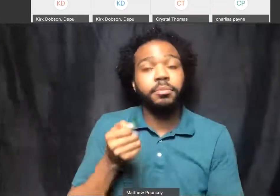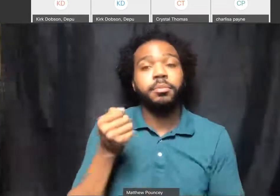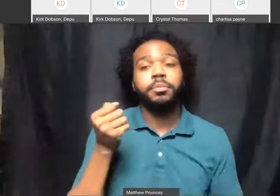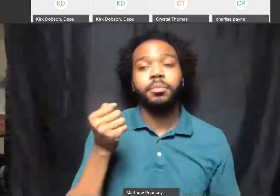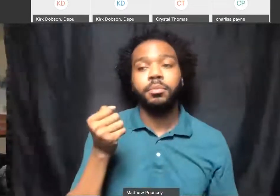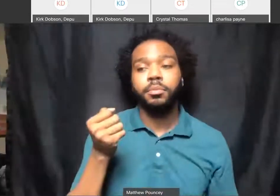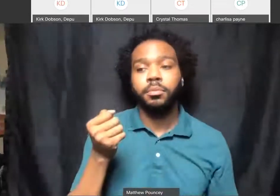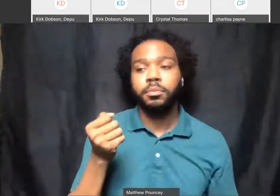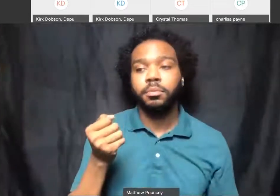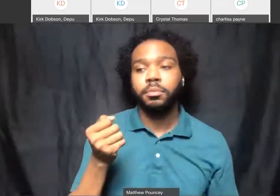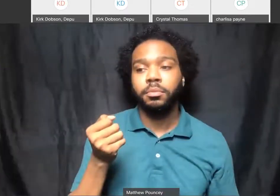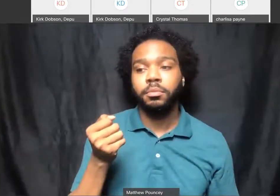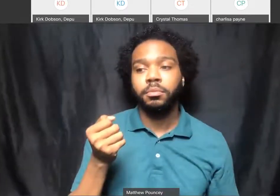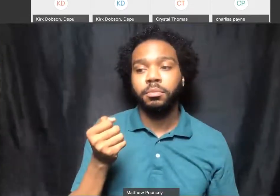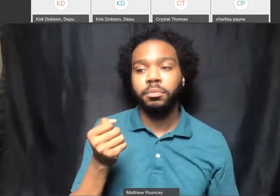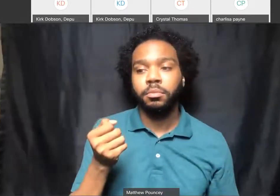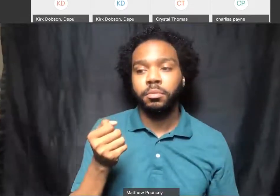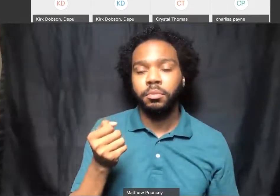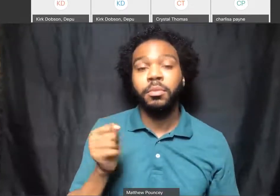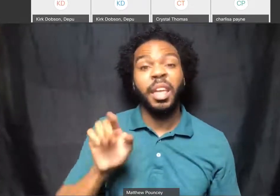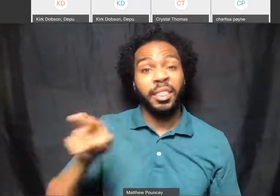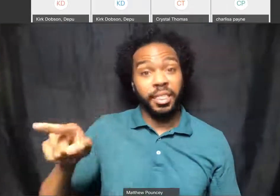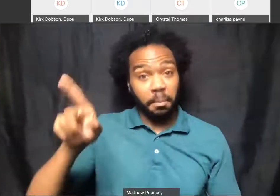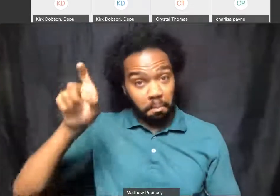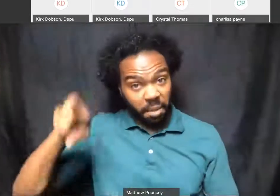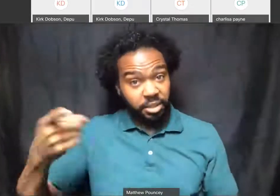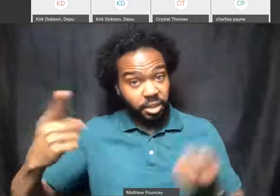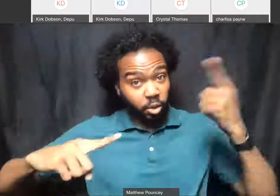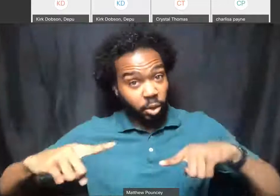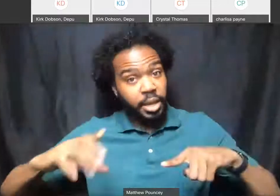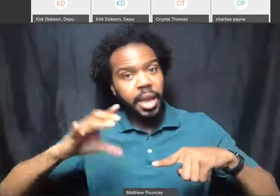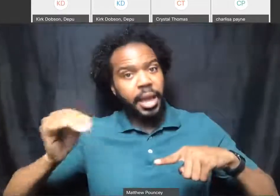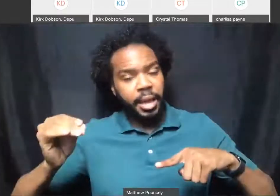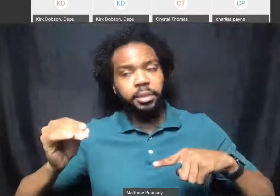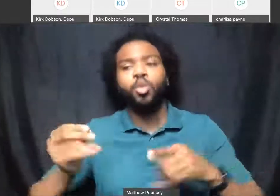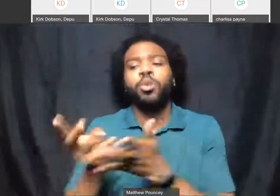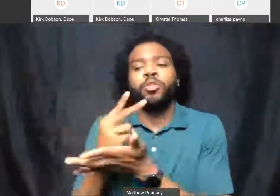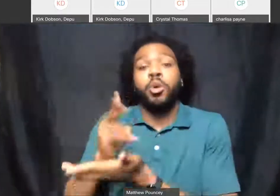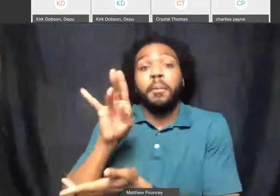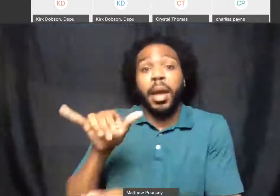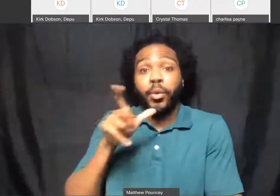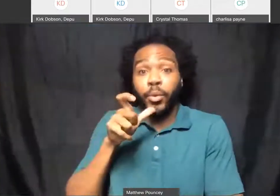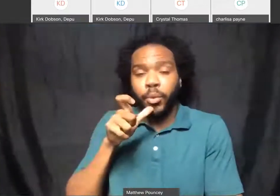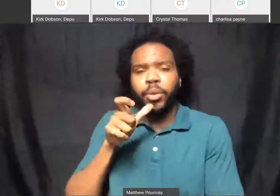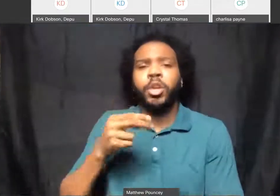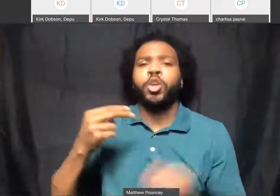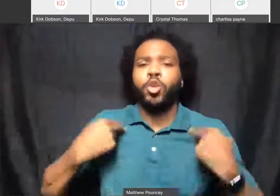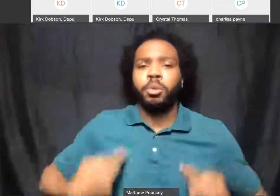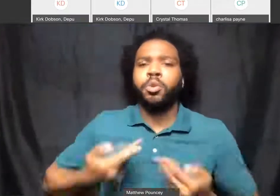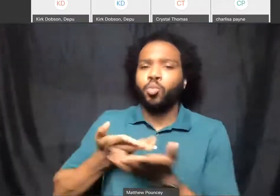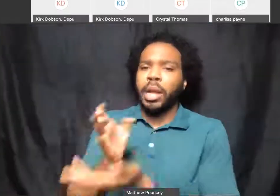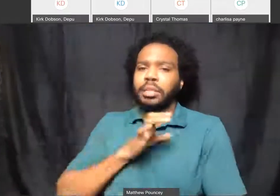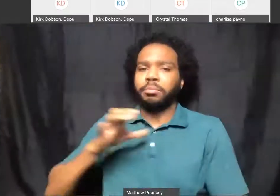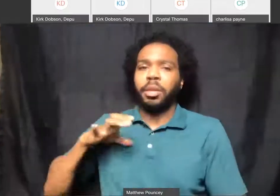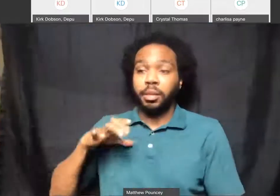accompanied by a person's informed consent and reviewed by a provider's human rights committee with a right to appeal to the DDS